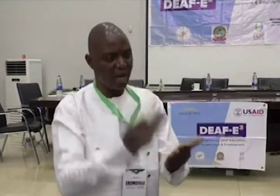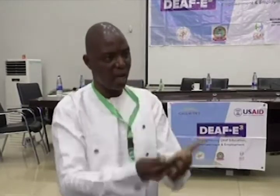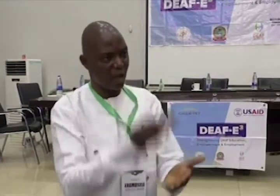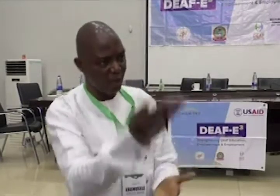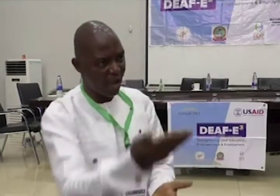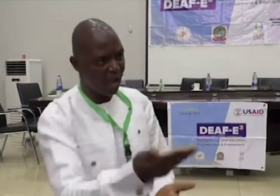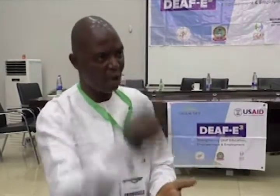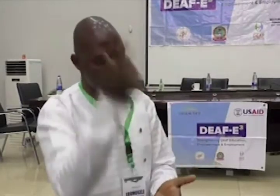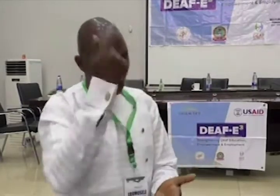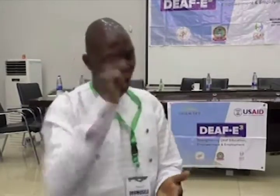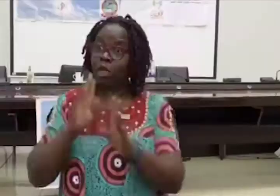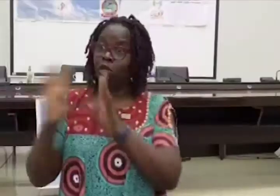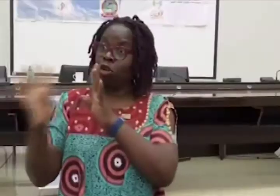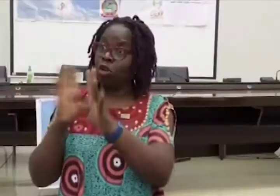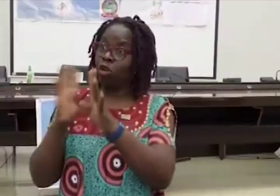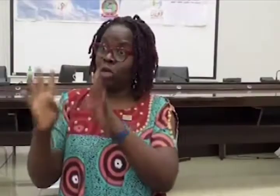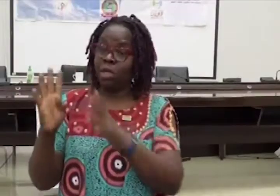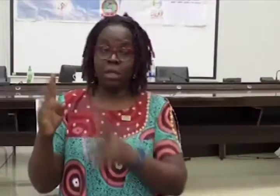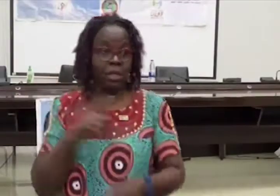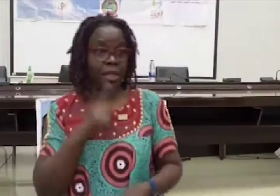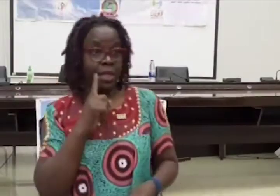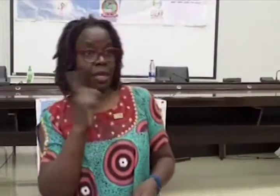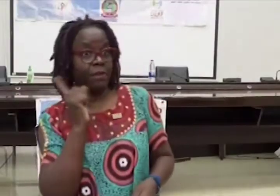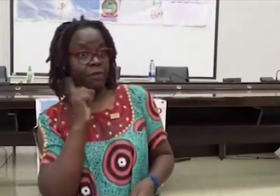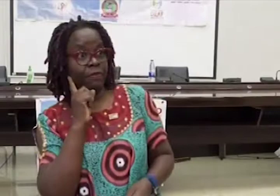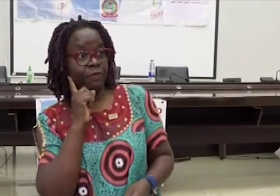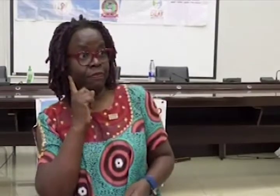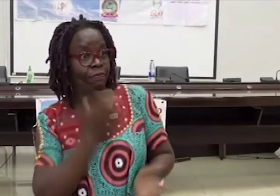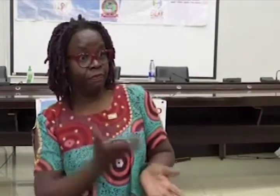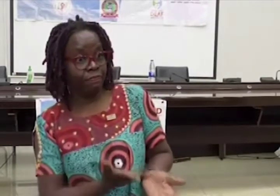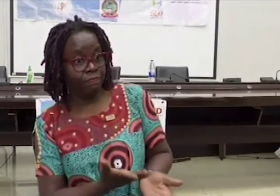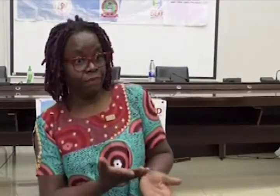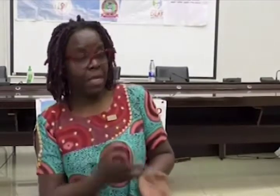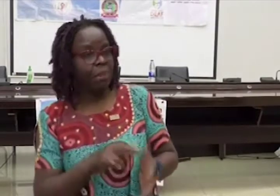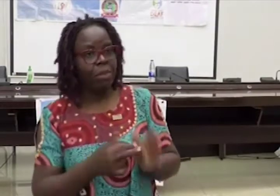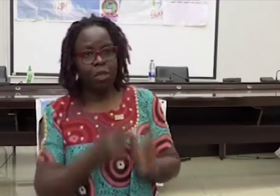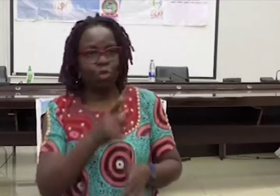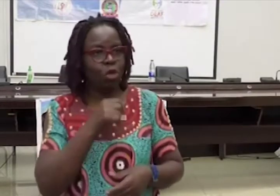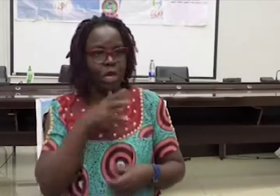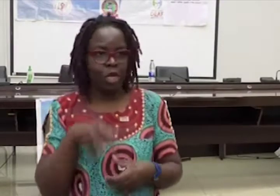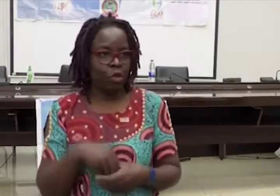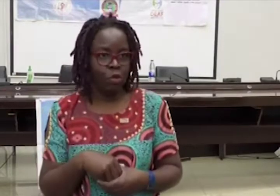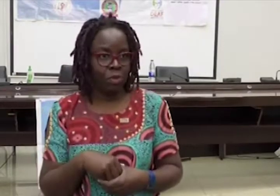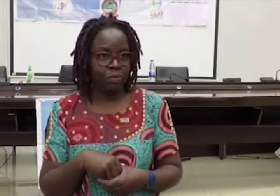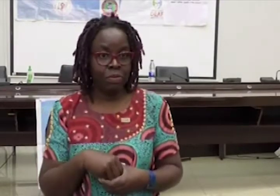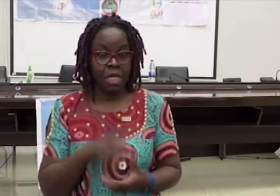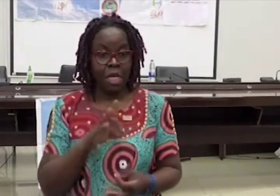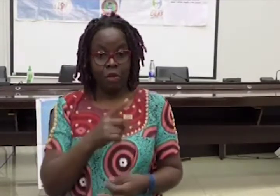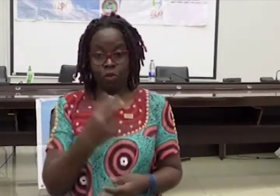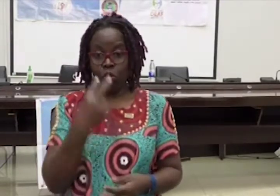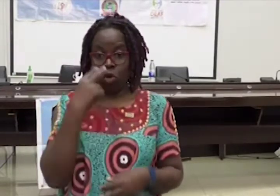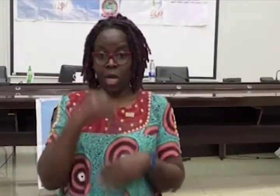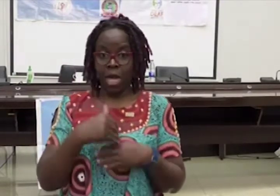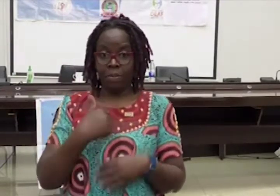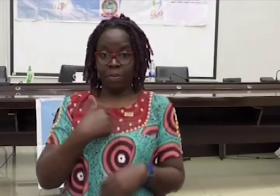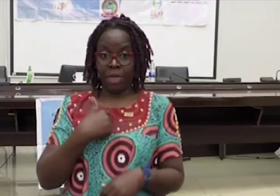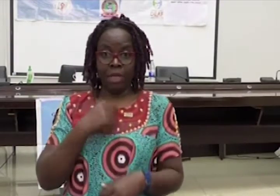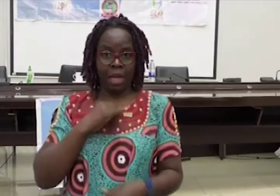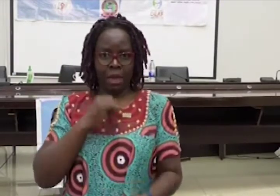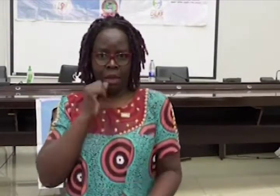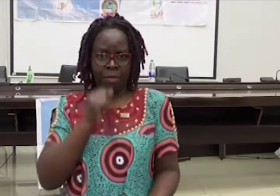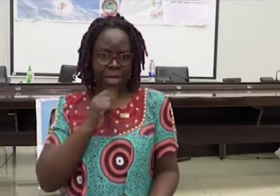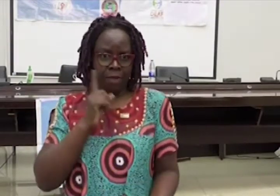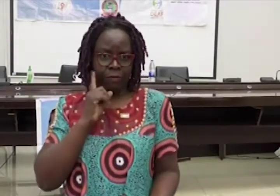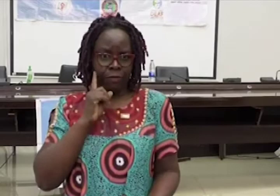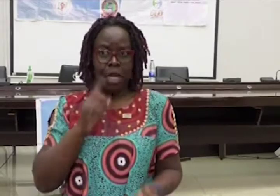children would see and learn. I got to understand that sign language is a vital tool for effective communication